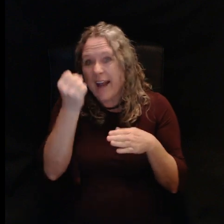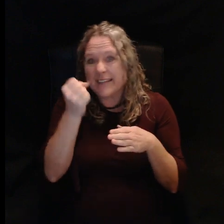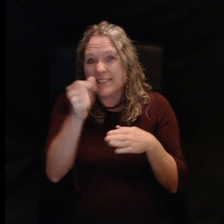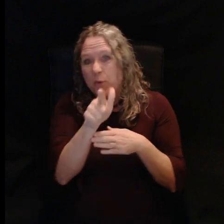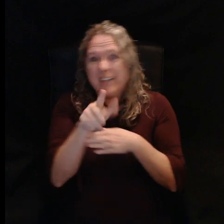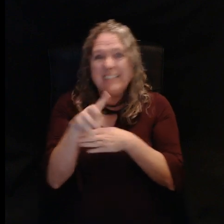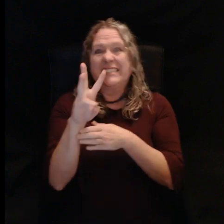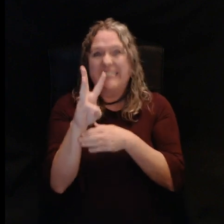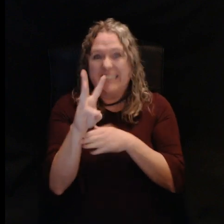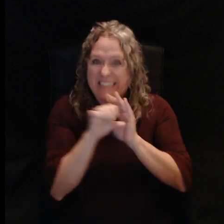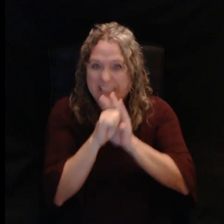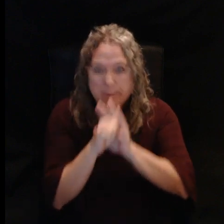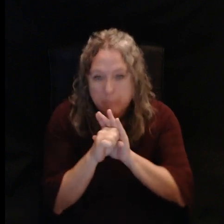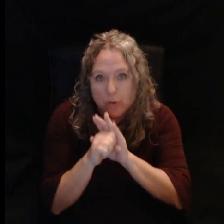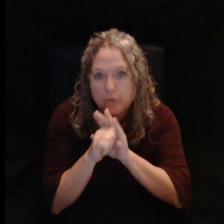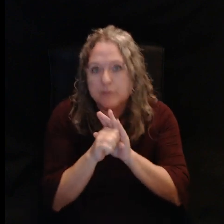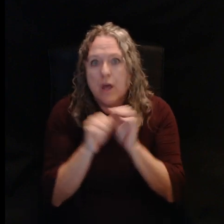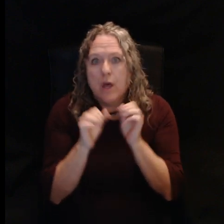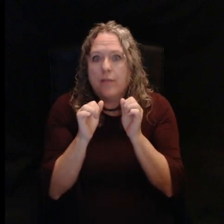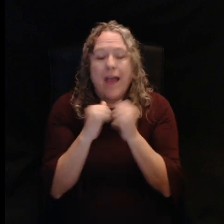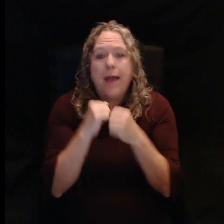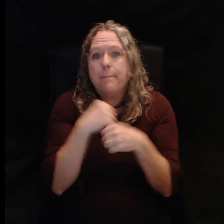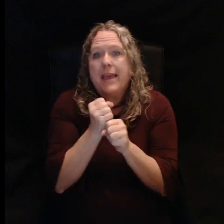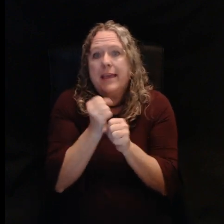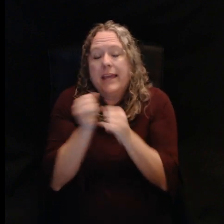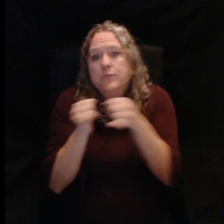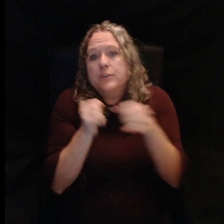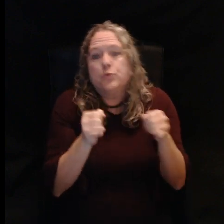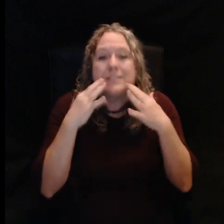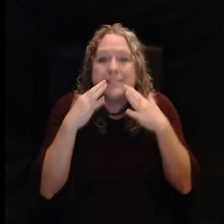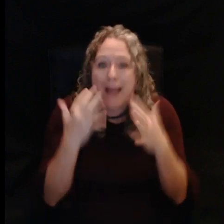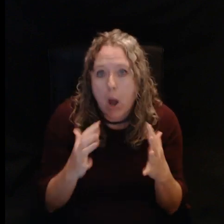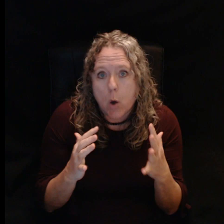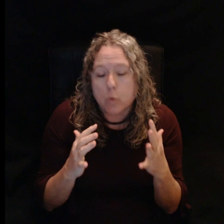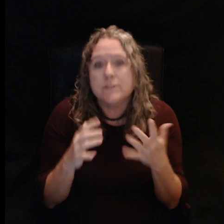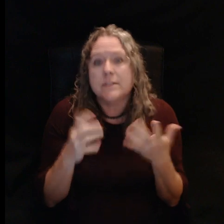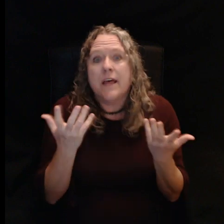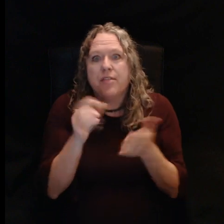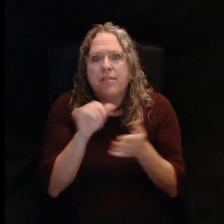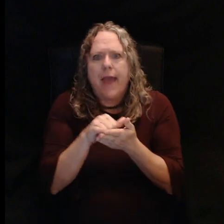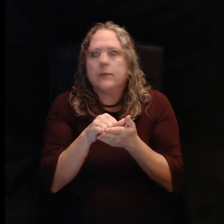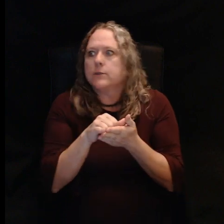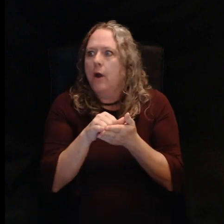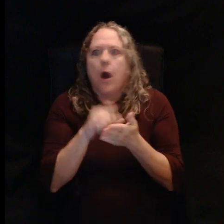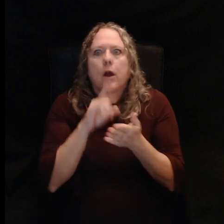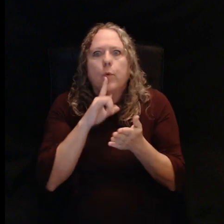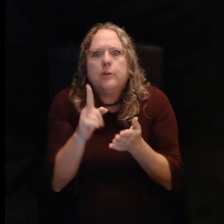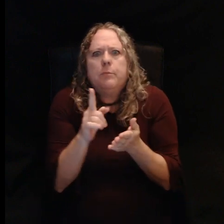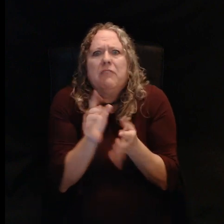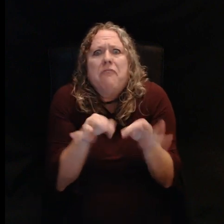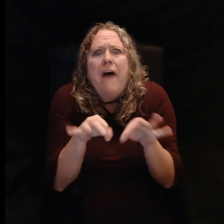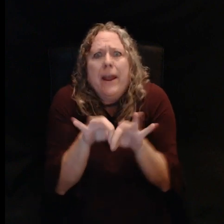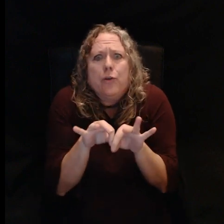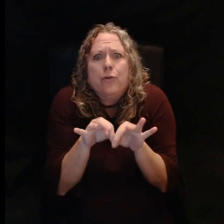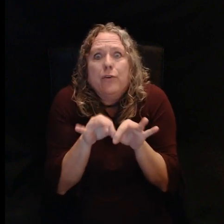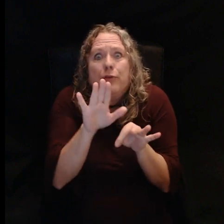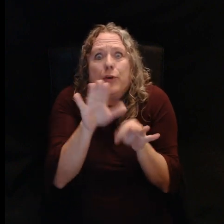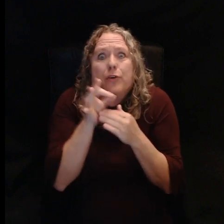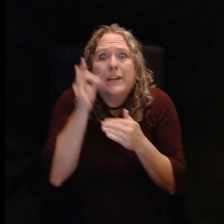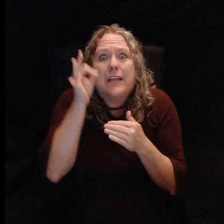memorize 26 symbols that make individual sounds that are going to be vital for your